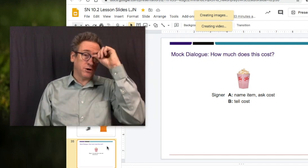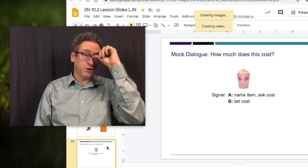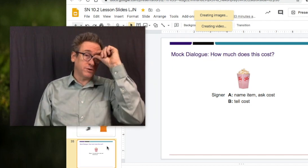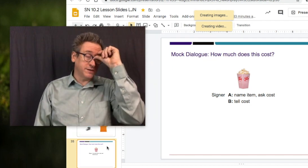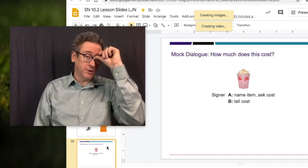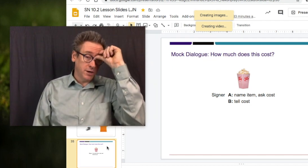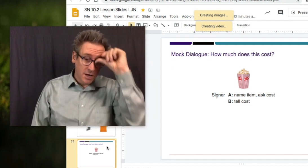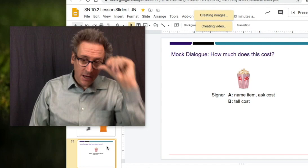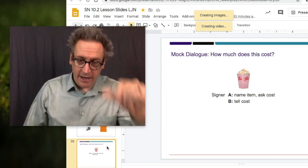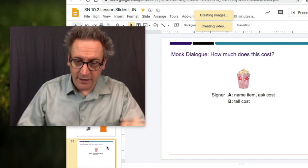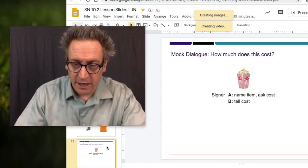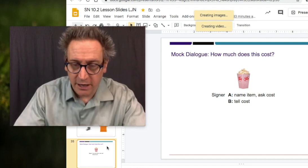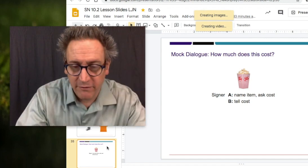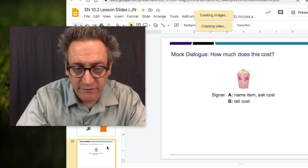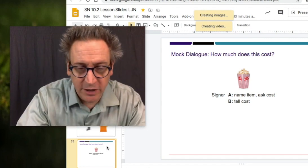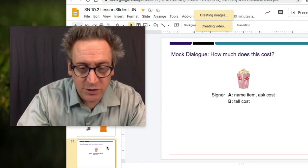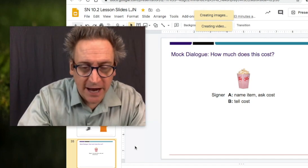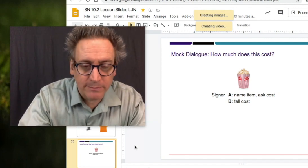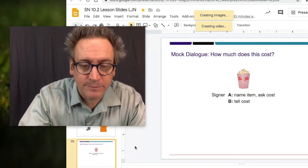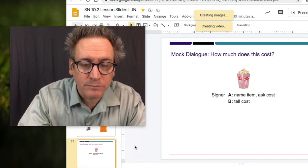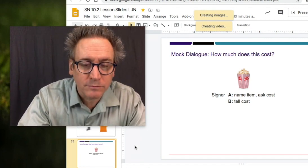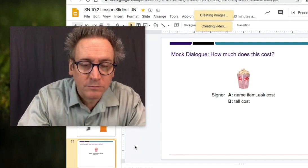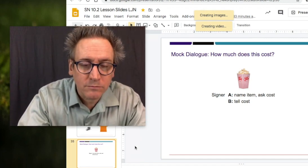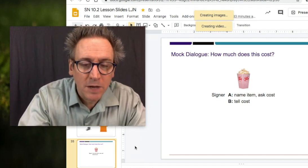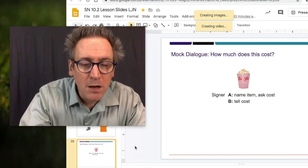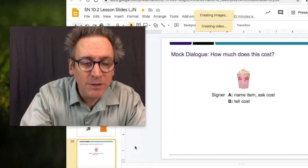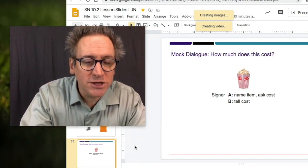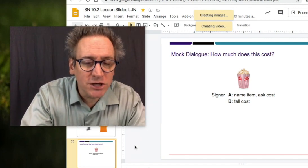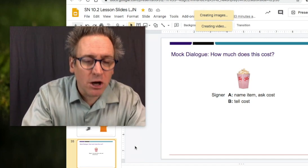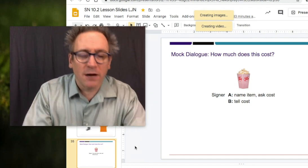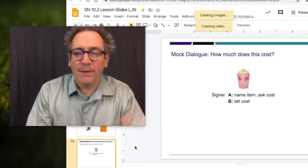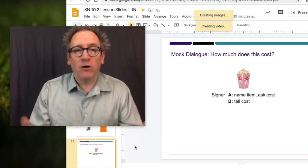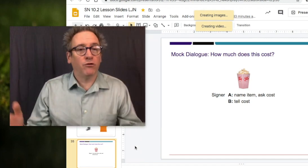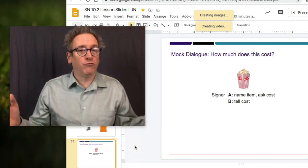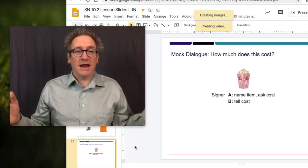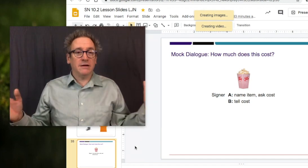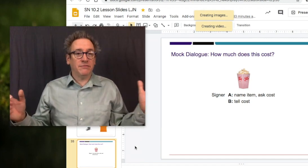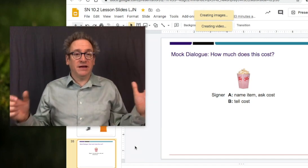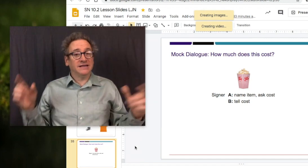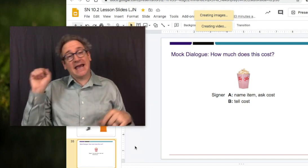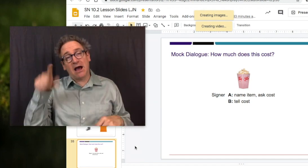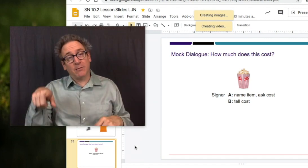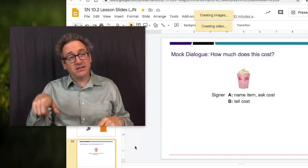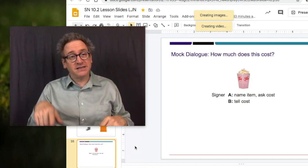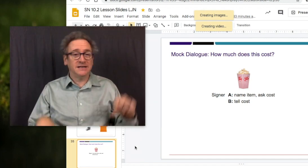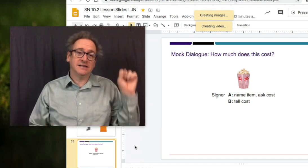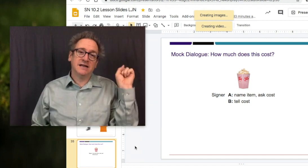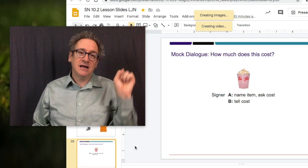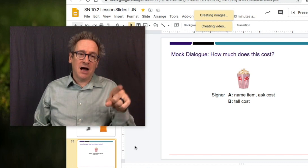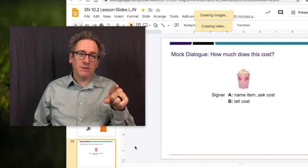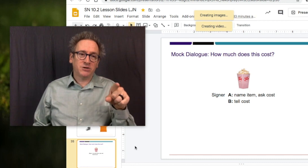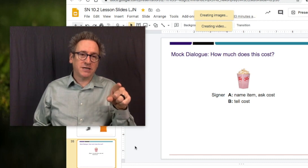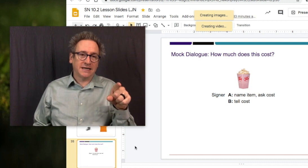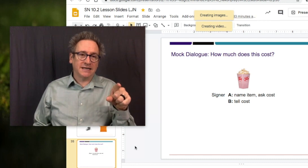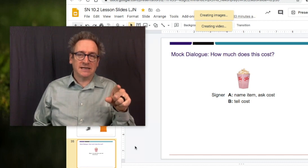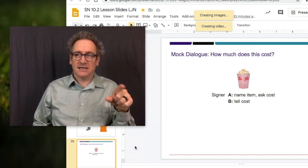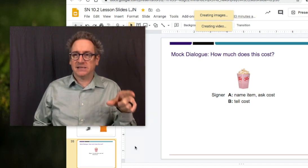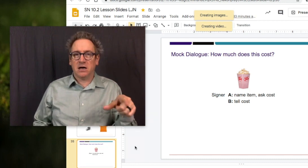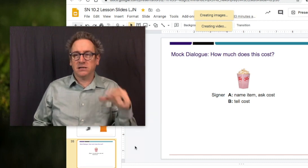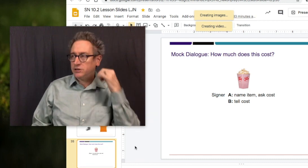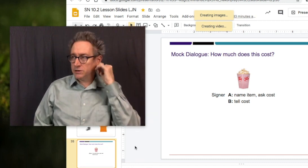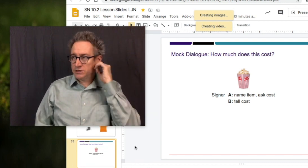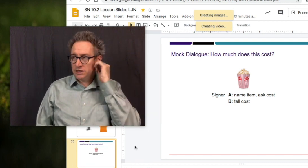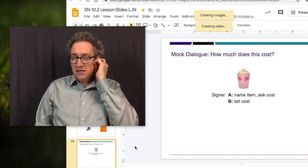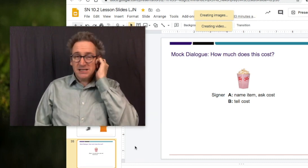want to partner with someone and video chat. But just to talk about random things. Hey, how much is this? How much were the tickets to